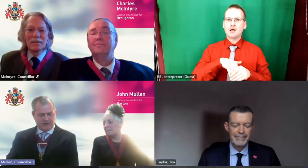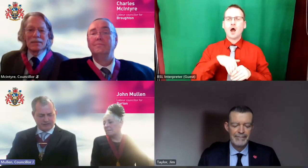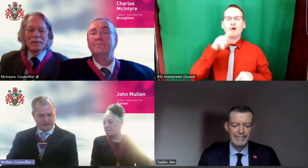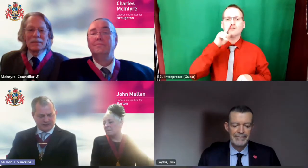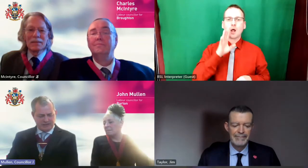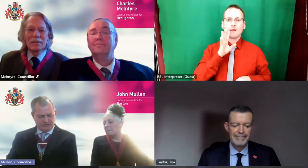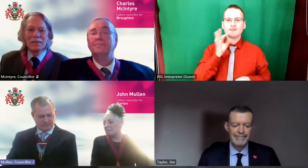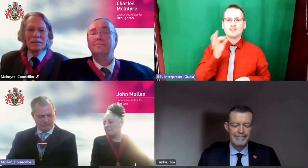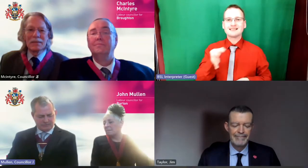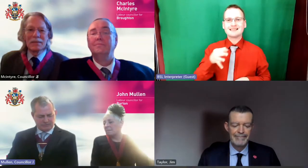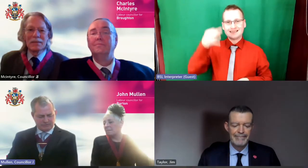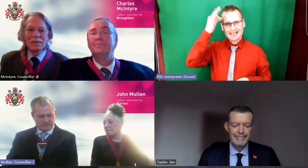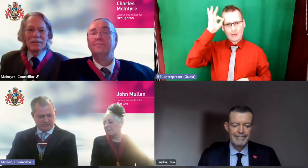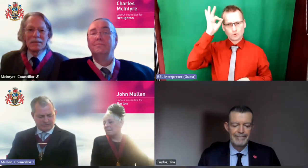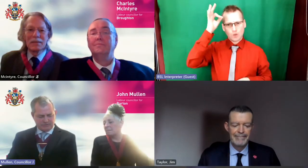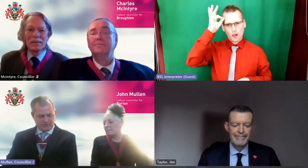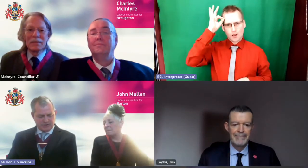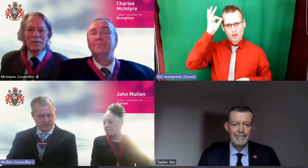Salford City Council